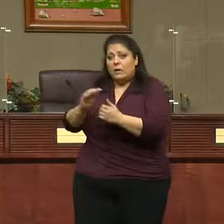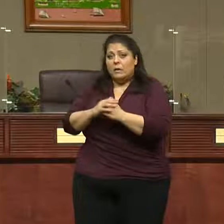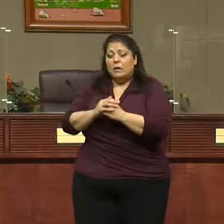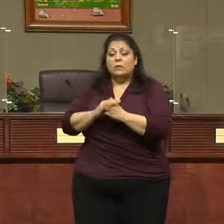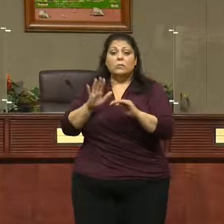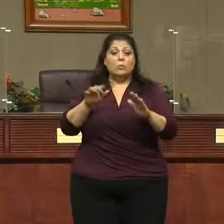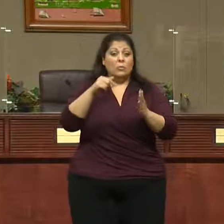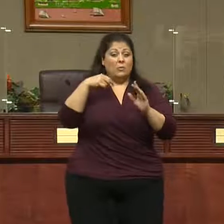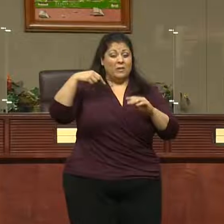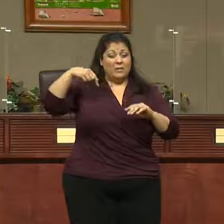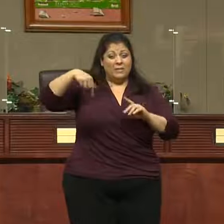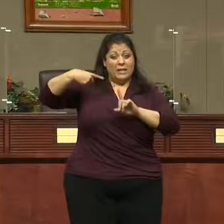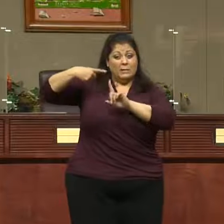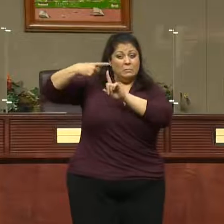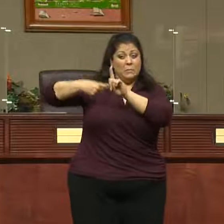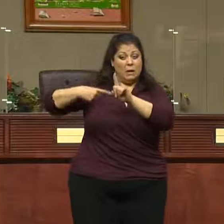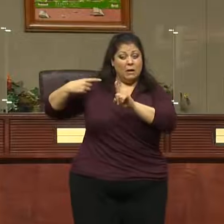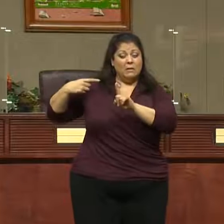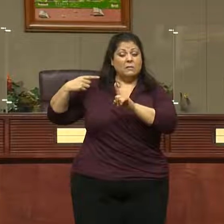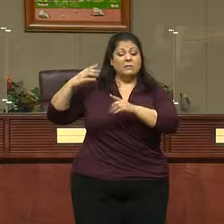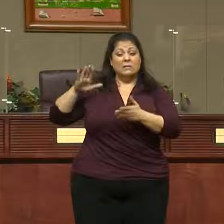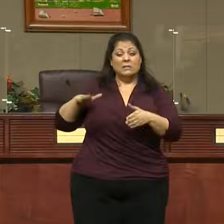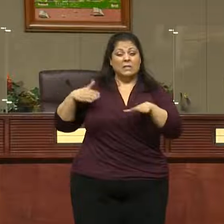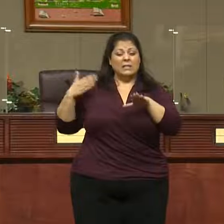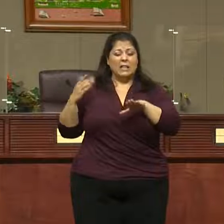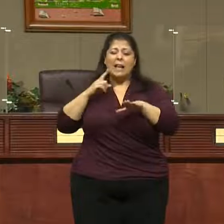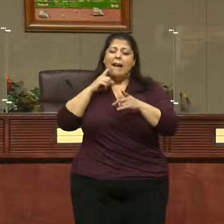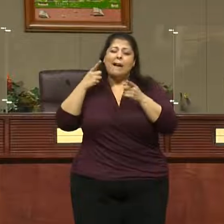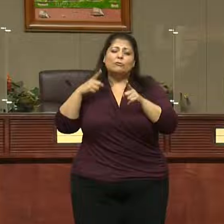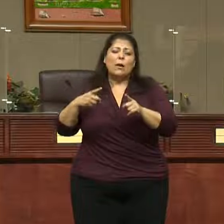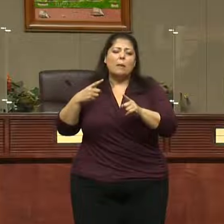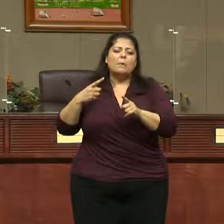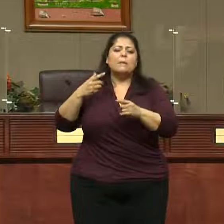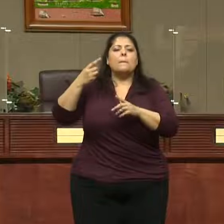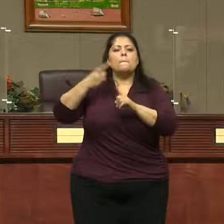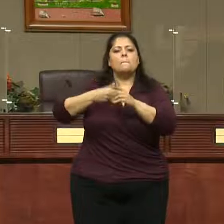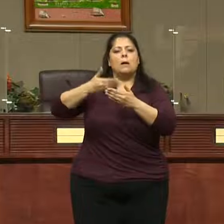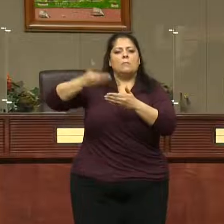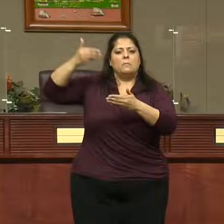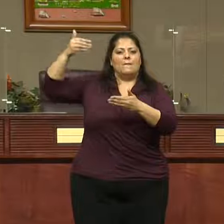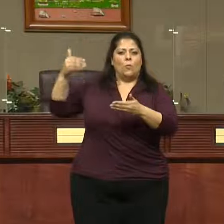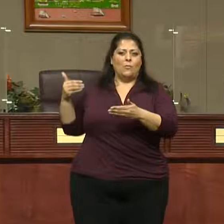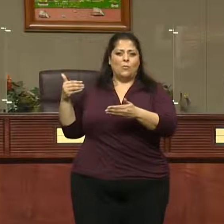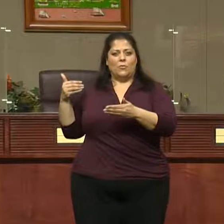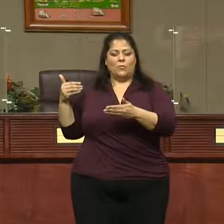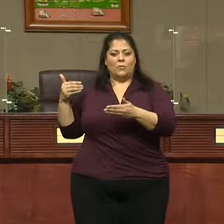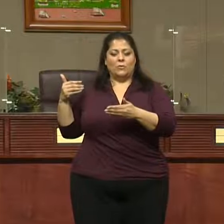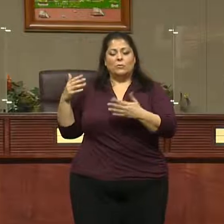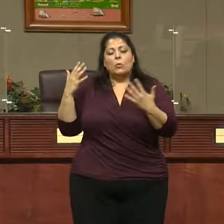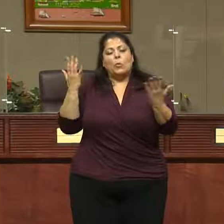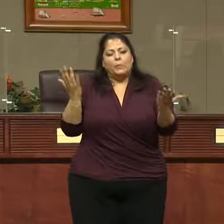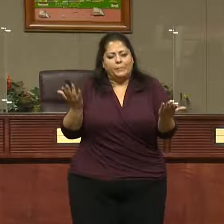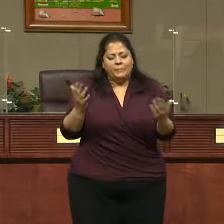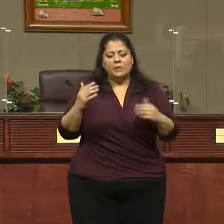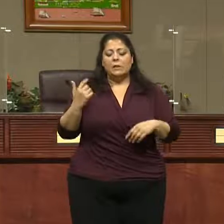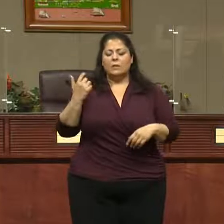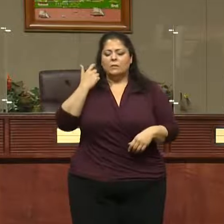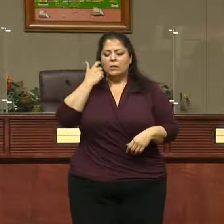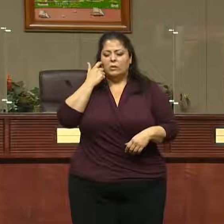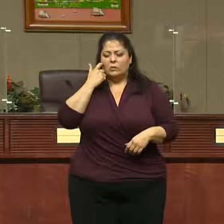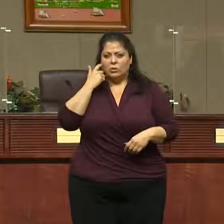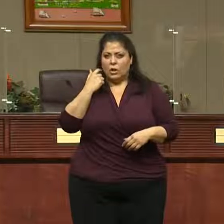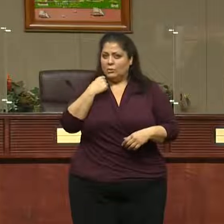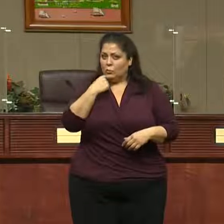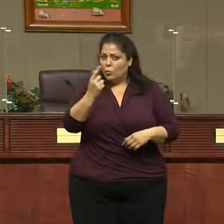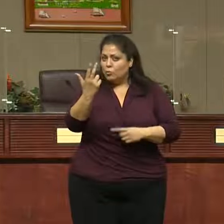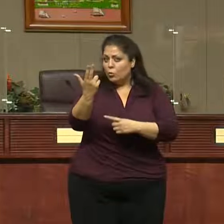reported this month are actually from last month, as we inform you. Out of the 13 that Mayor just